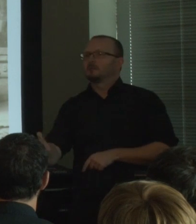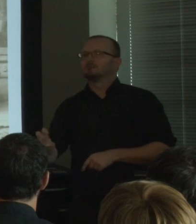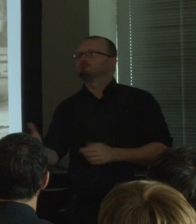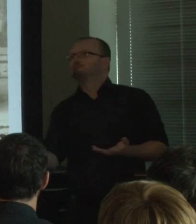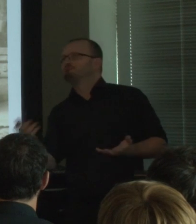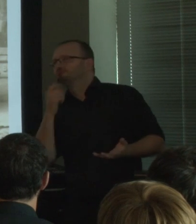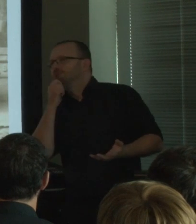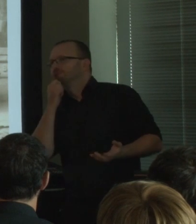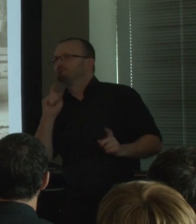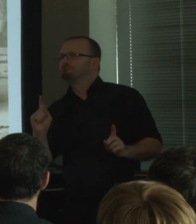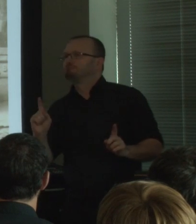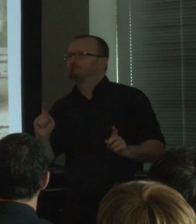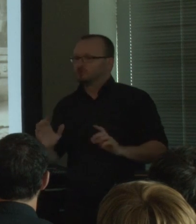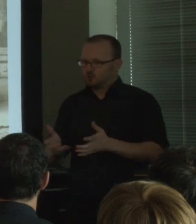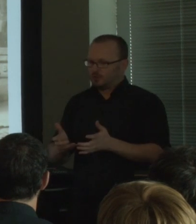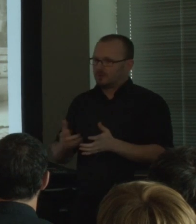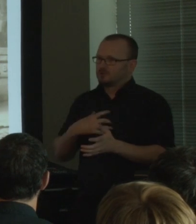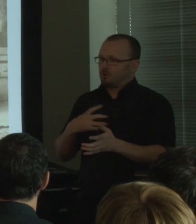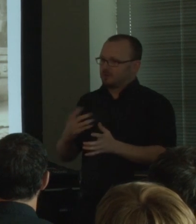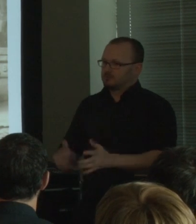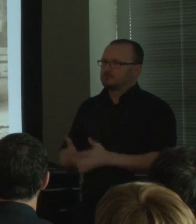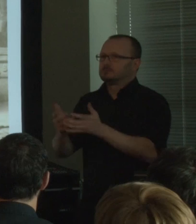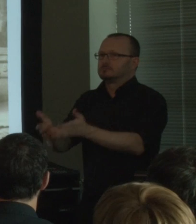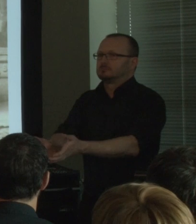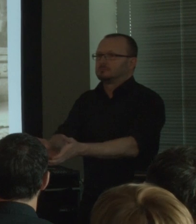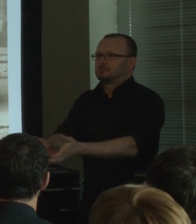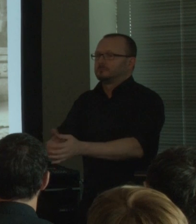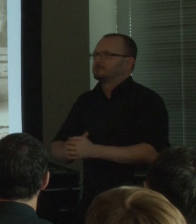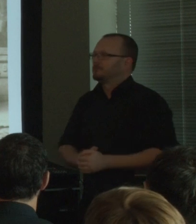or who shall be here when